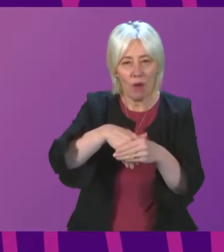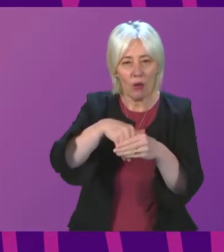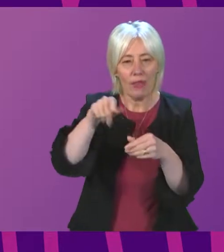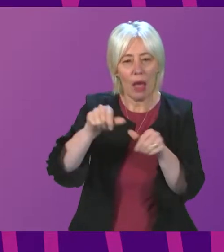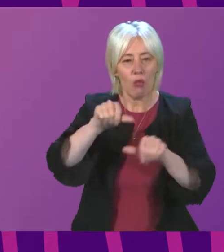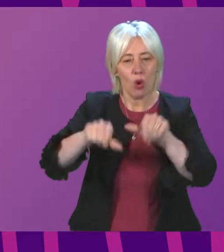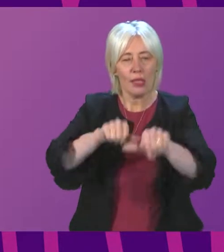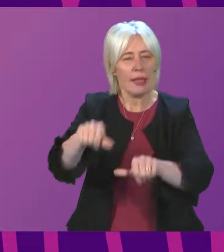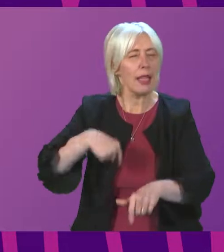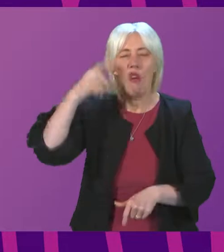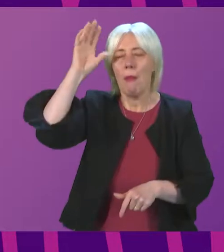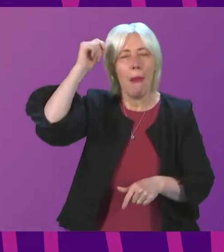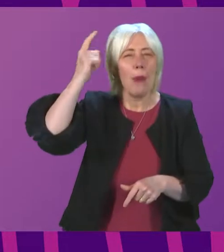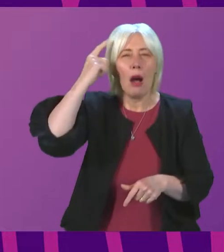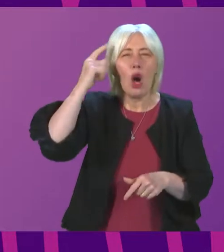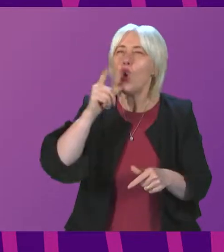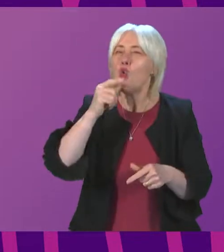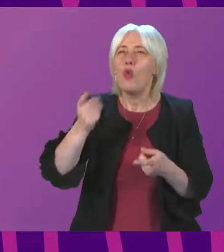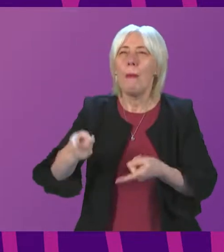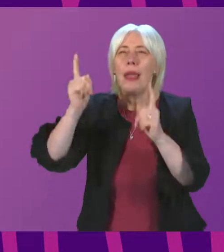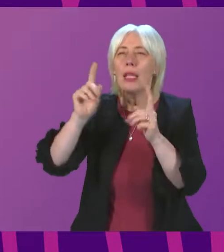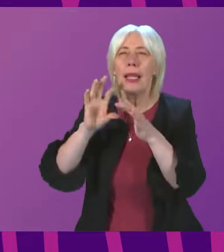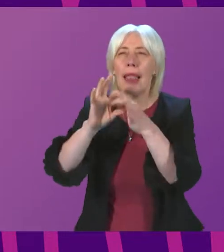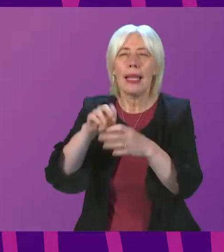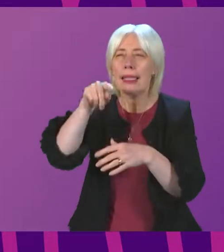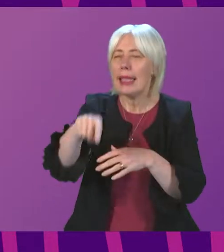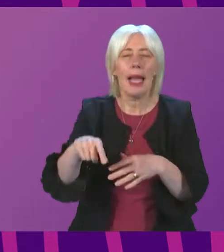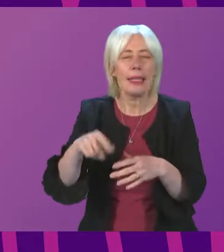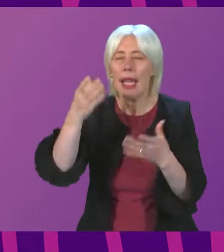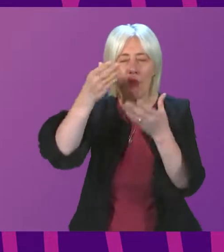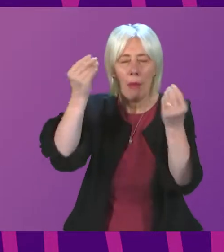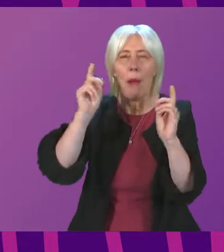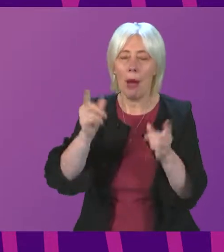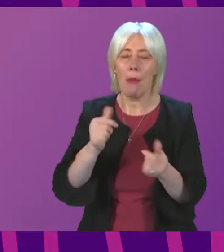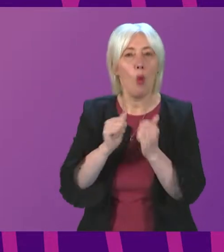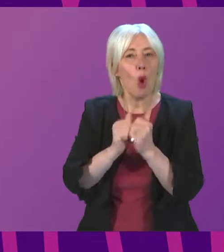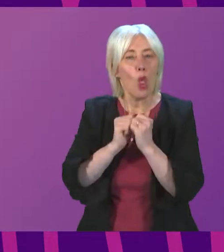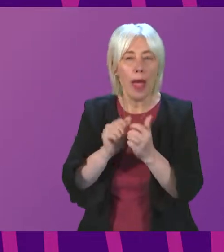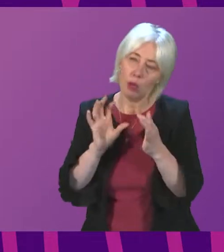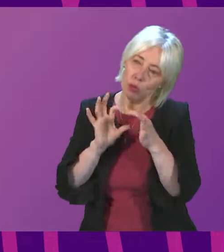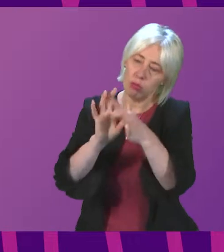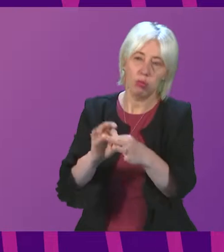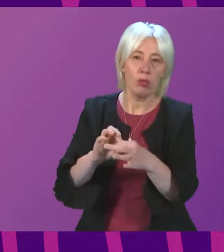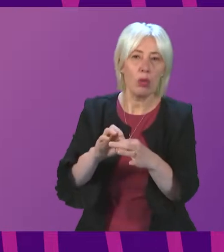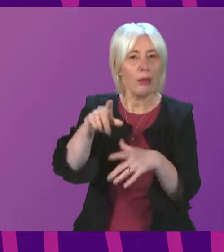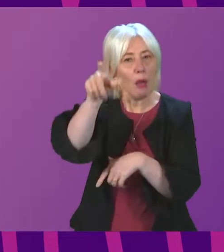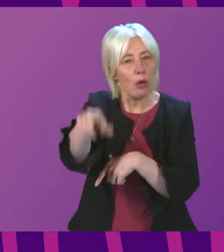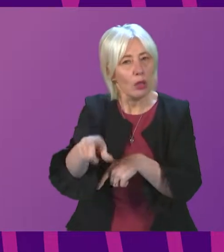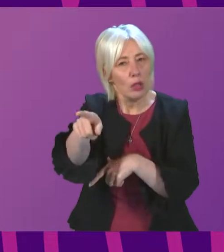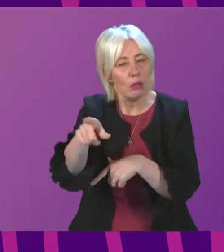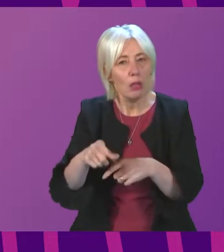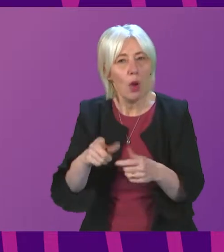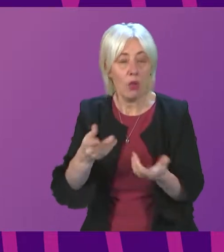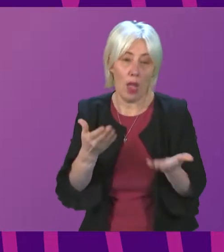I can't remember off the top of my head who the relevant minister is that's leading that effort, but it would be worthwhile perhaps to engage with them in light of the